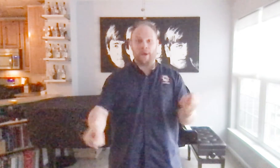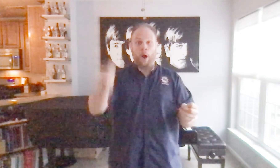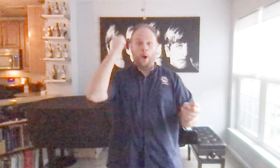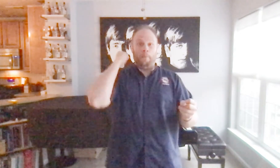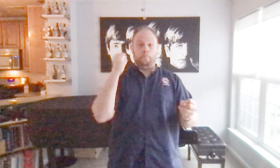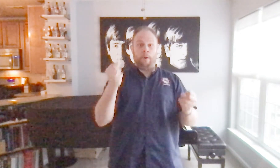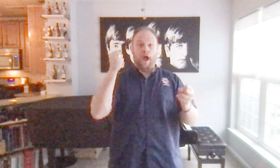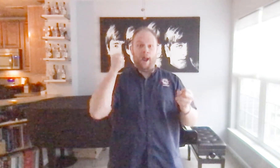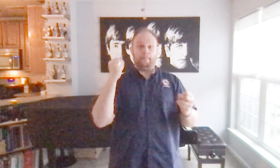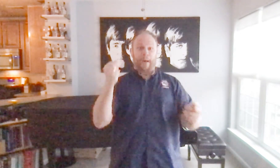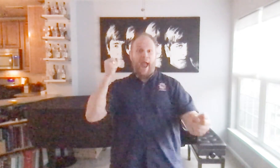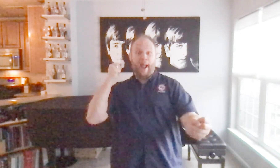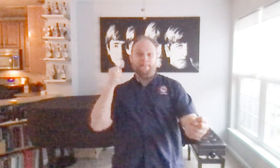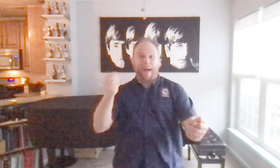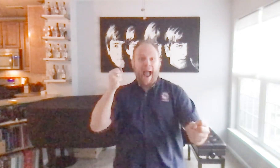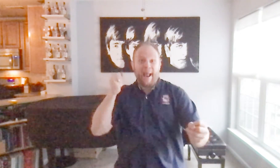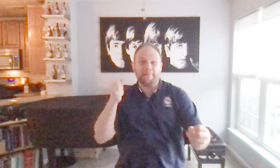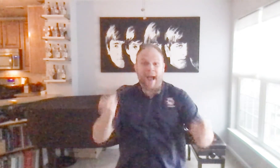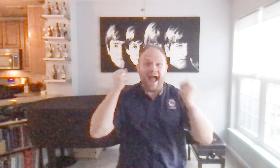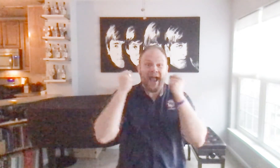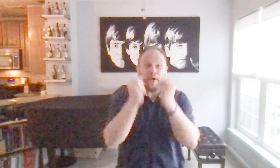my friends.